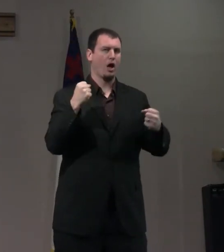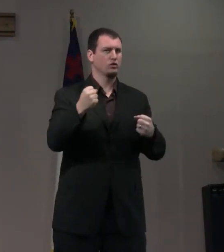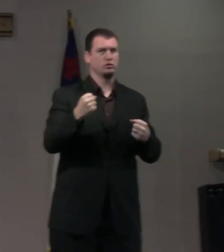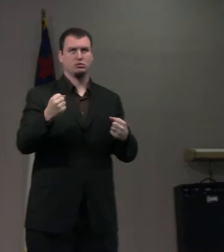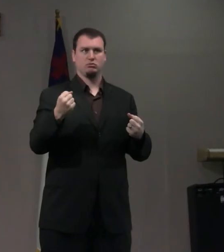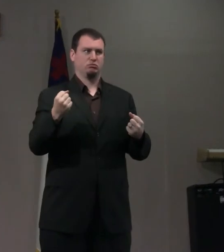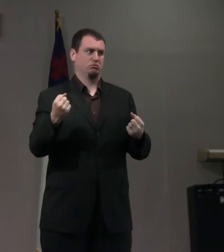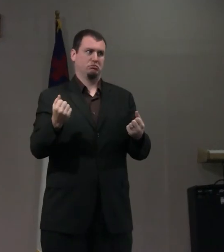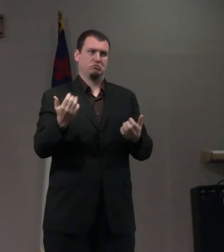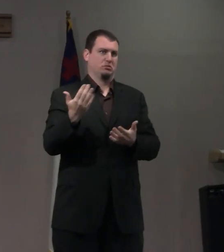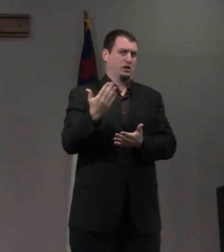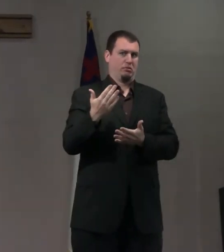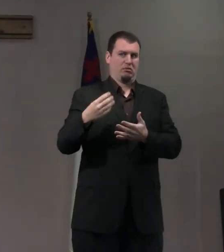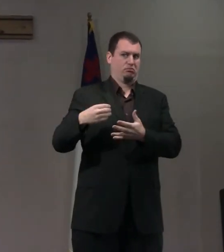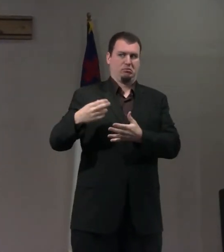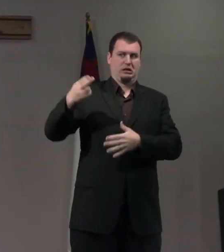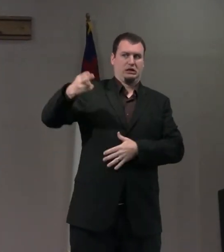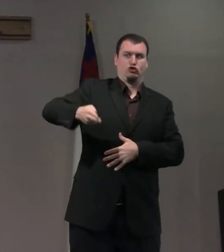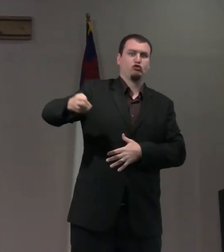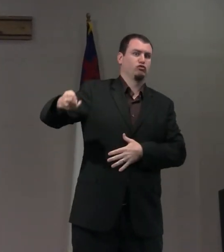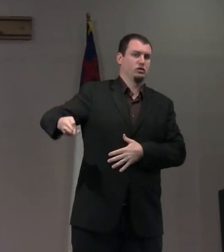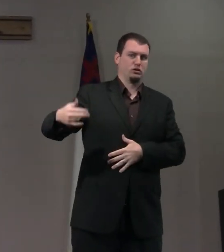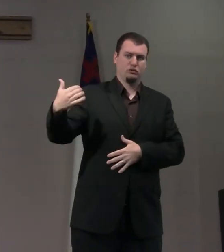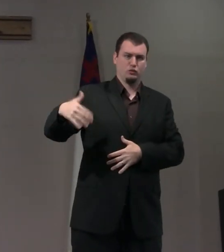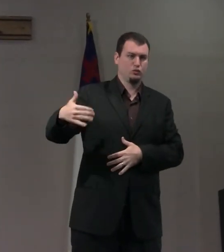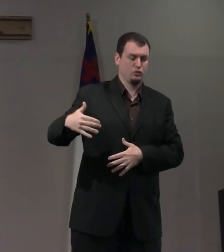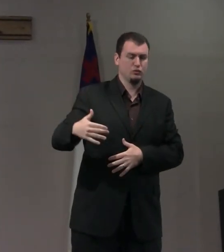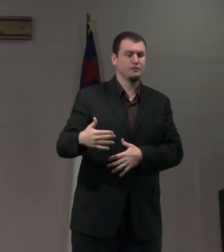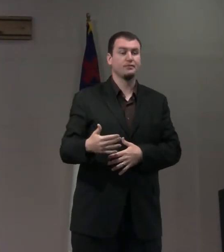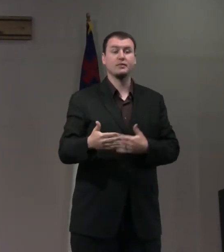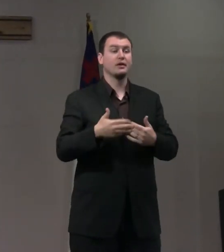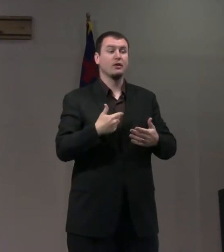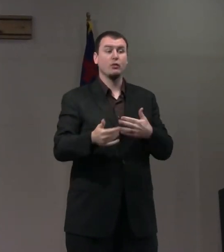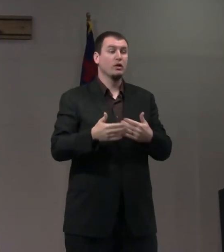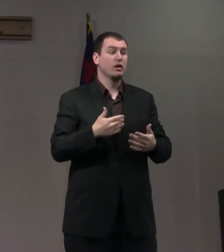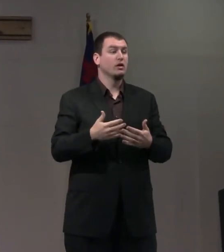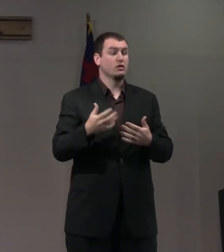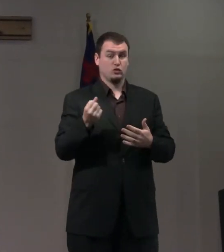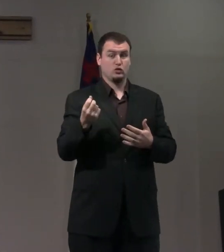are some of the best boxers maybe in history. Anyway,